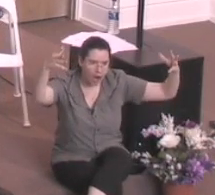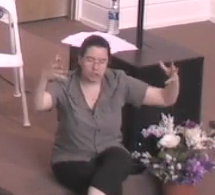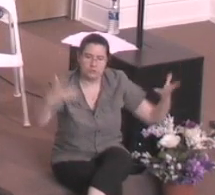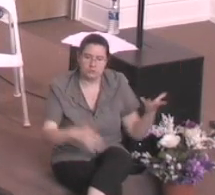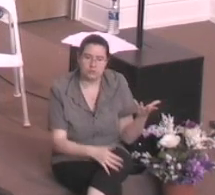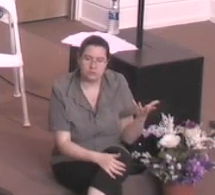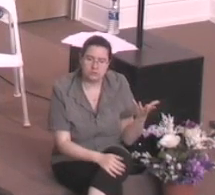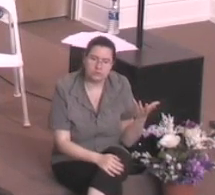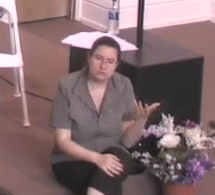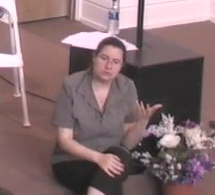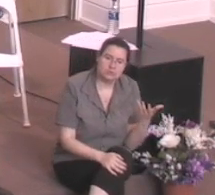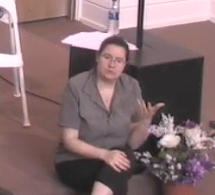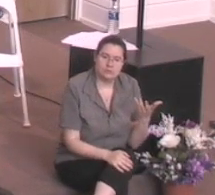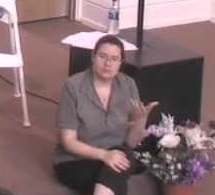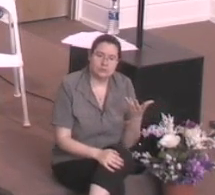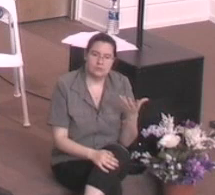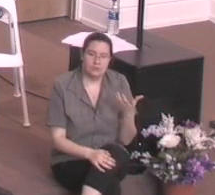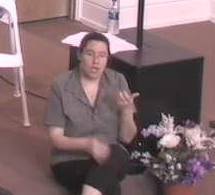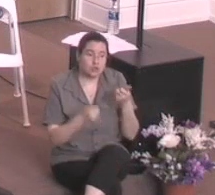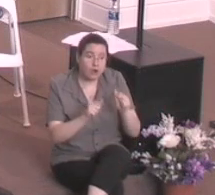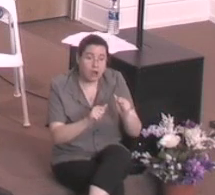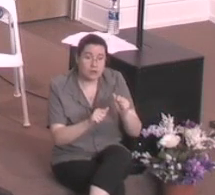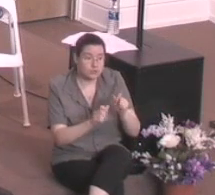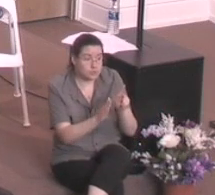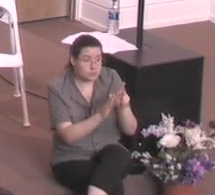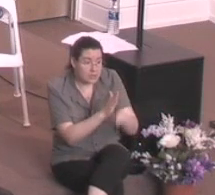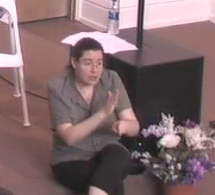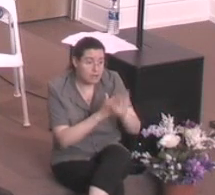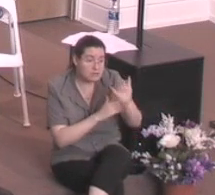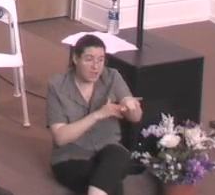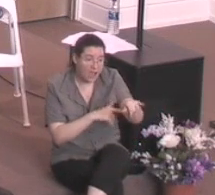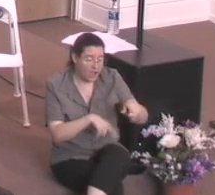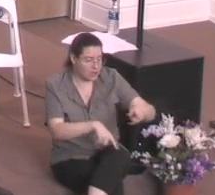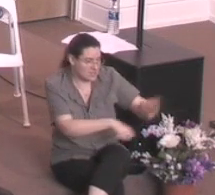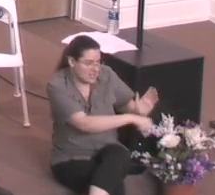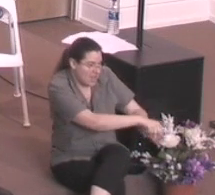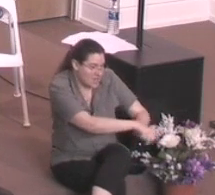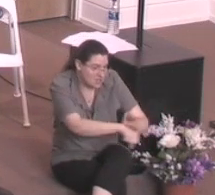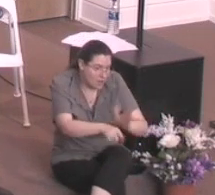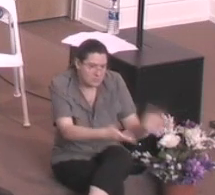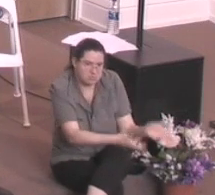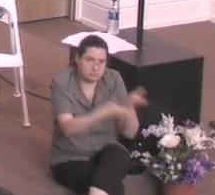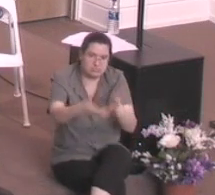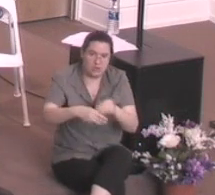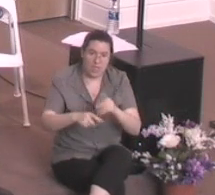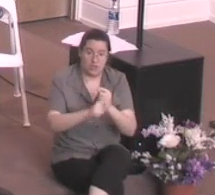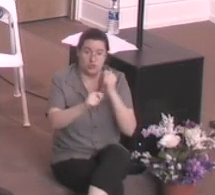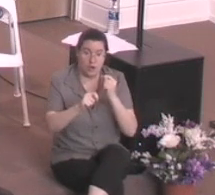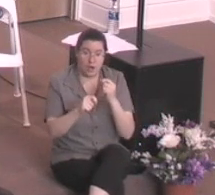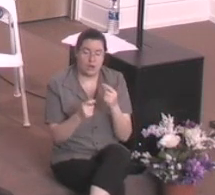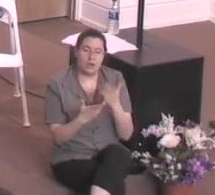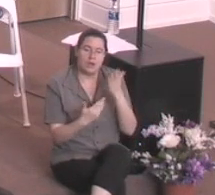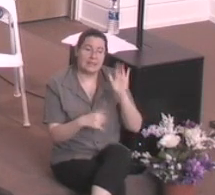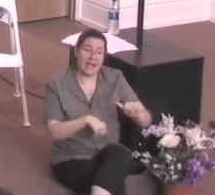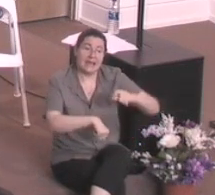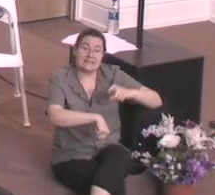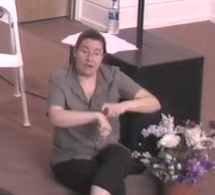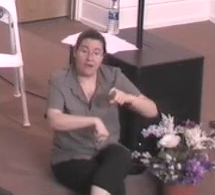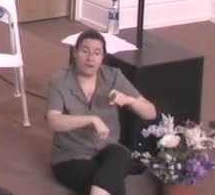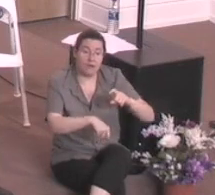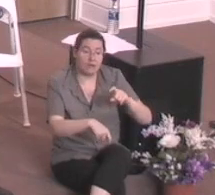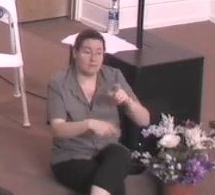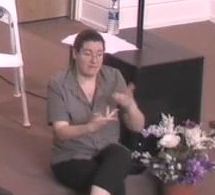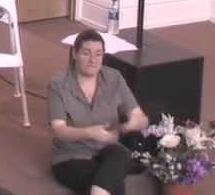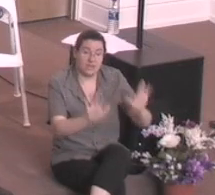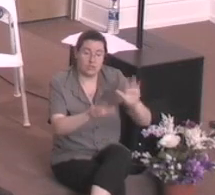And trying to get that cut up and get it into the... Well, by the time they got it in the cooler, all of that, it was 3:30 in